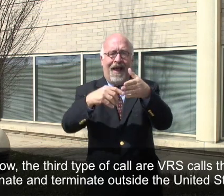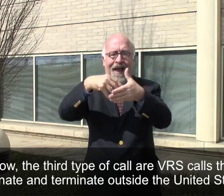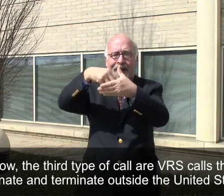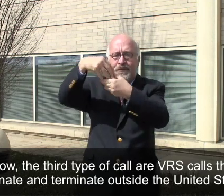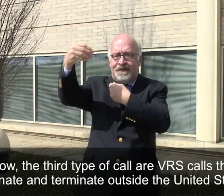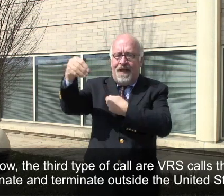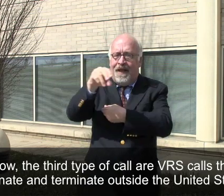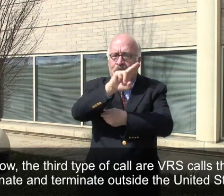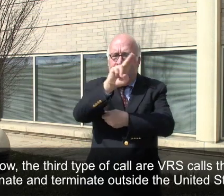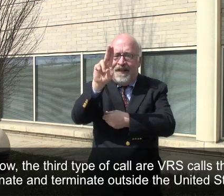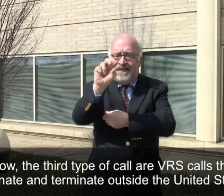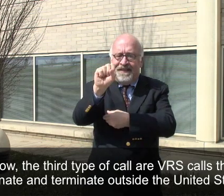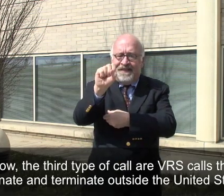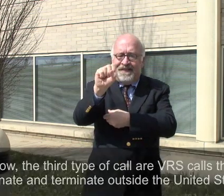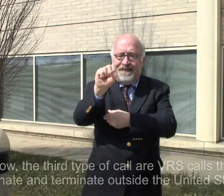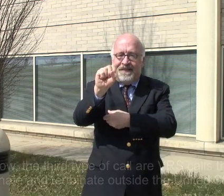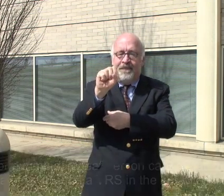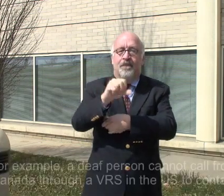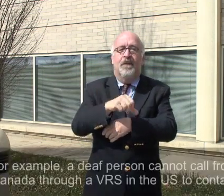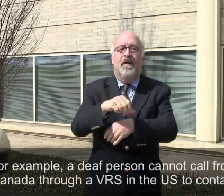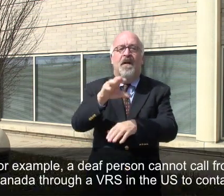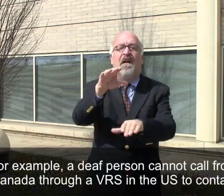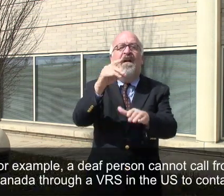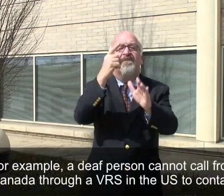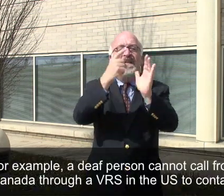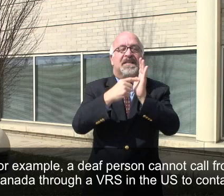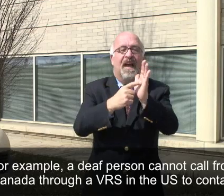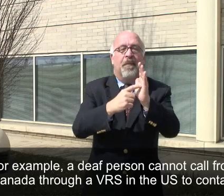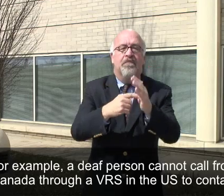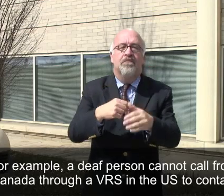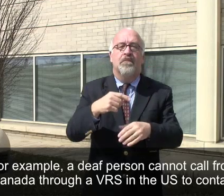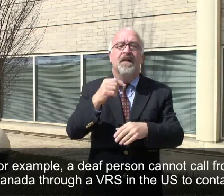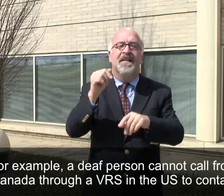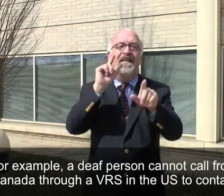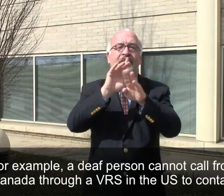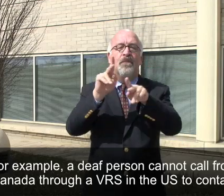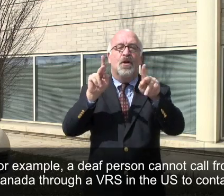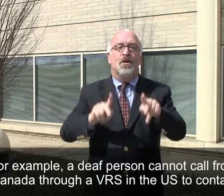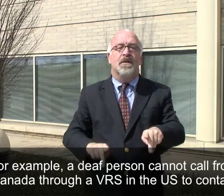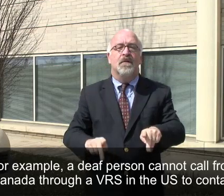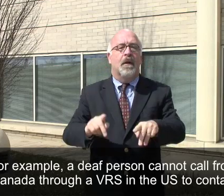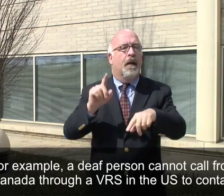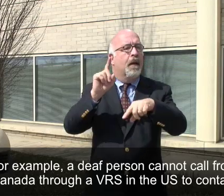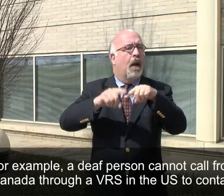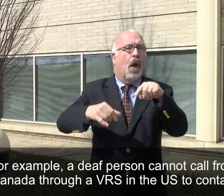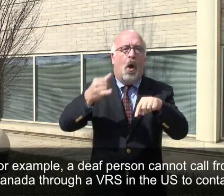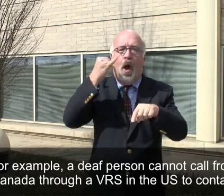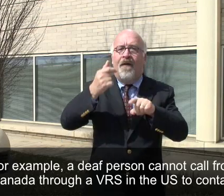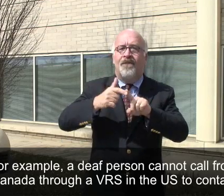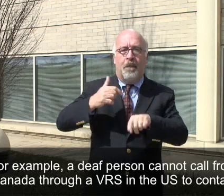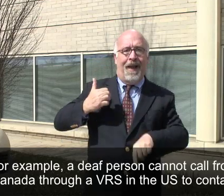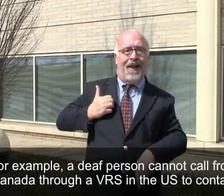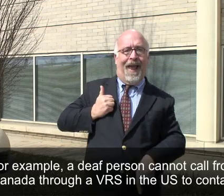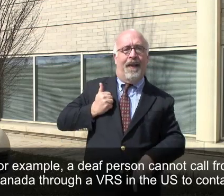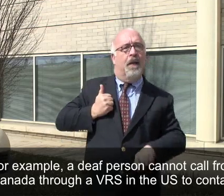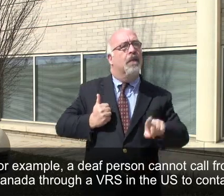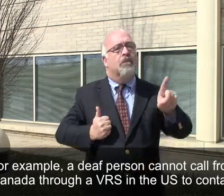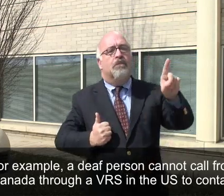terminate outside the United States. For example, a deaf person cannot call from